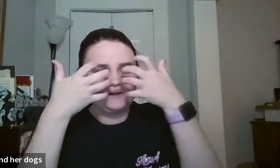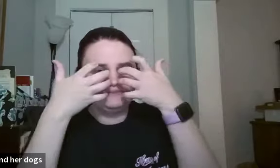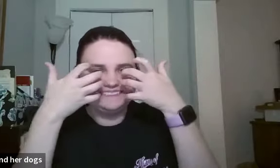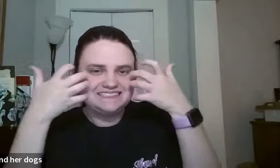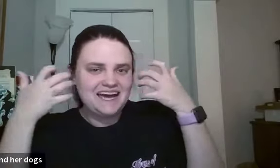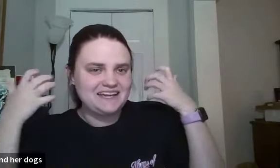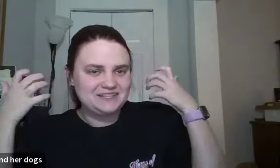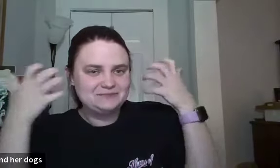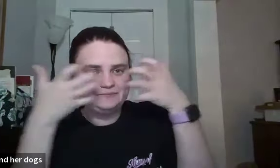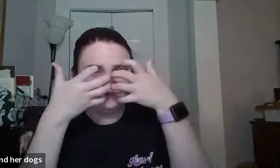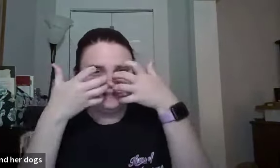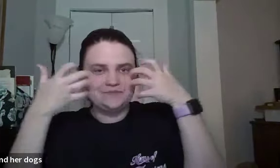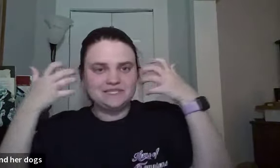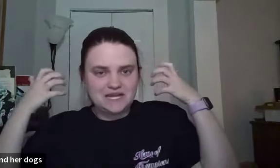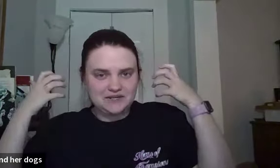So tiger, tiger.